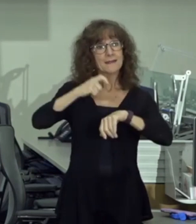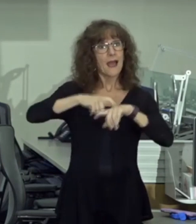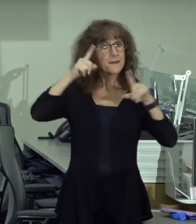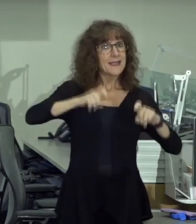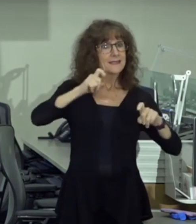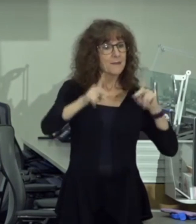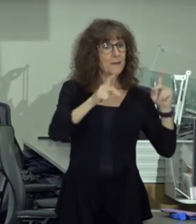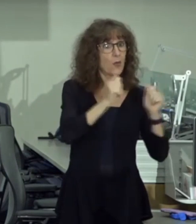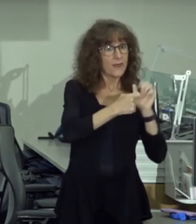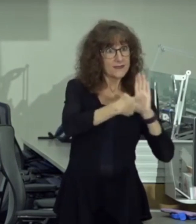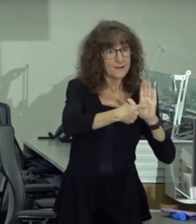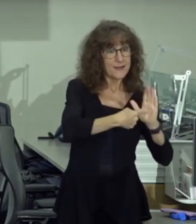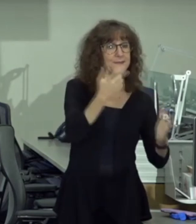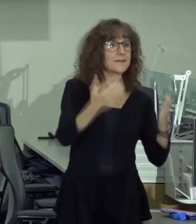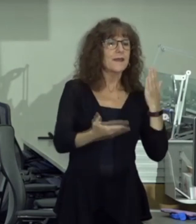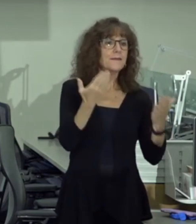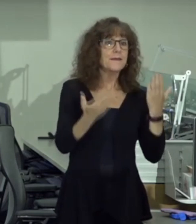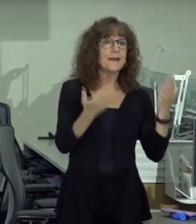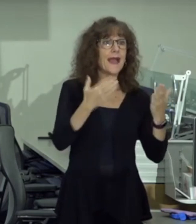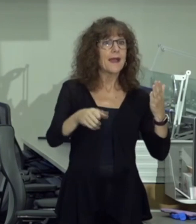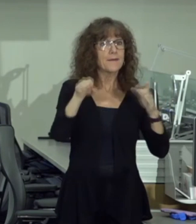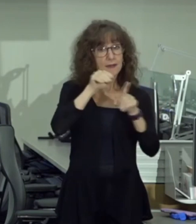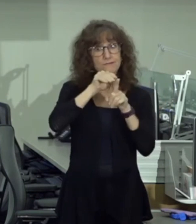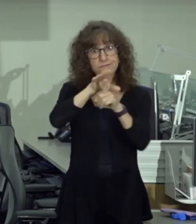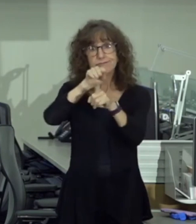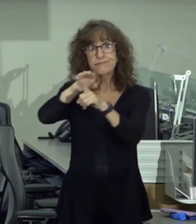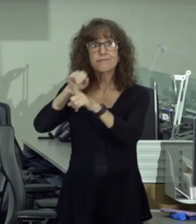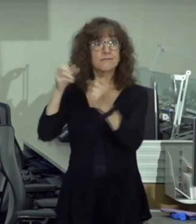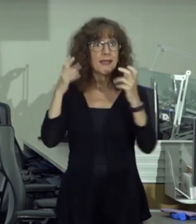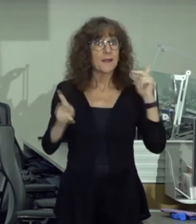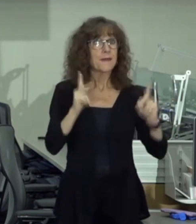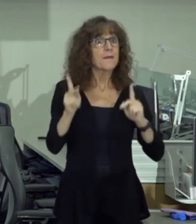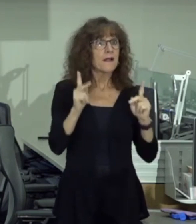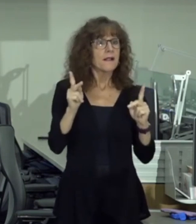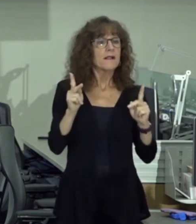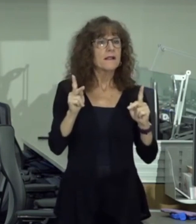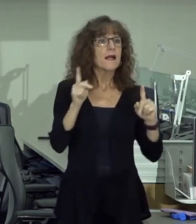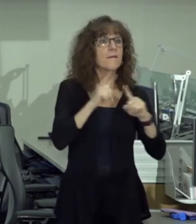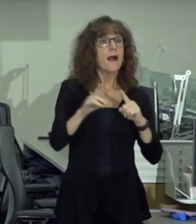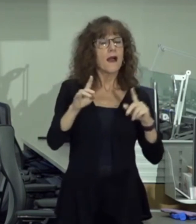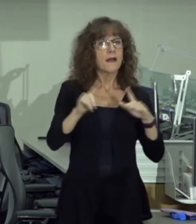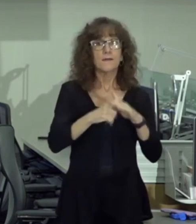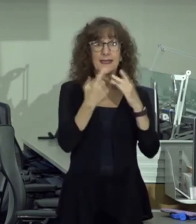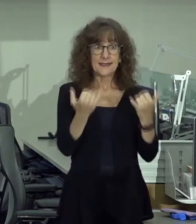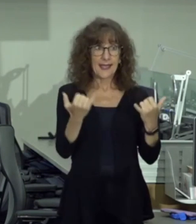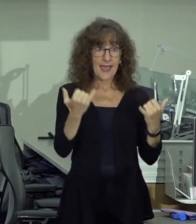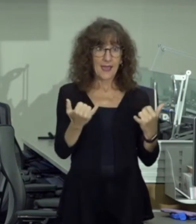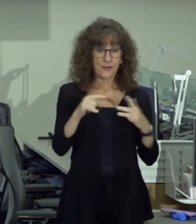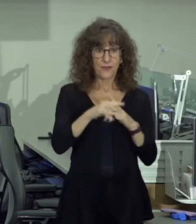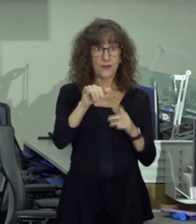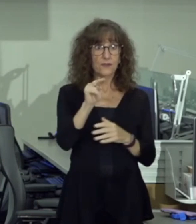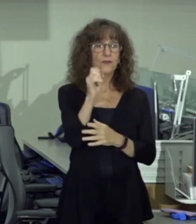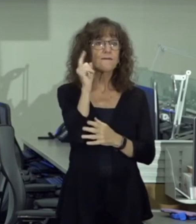symptomatic individuals, they may have had the opportunity to expose so many to the virus. But we'll begin now. As of